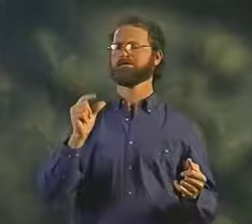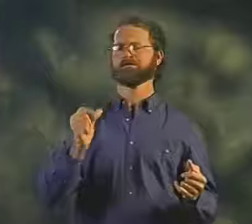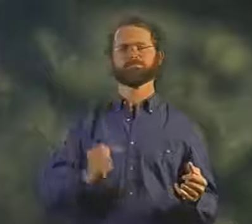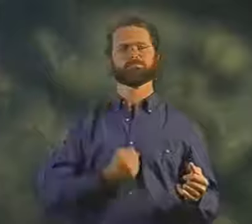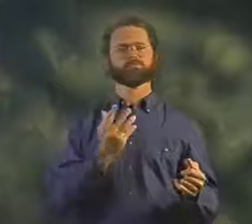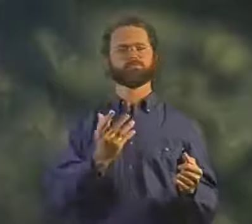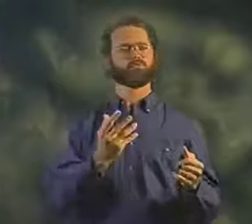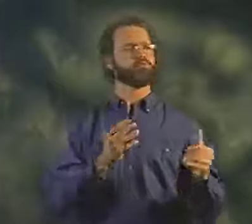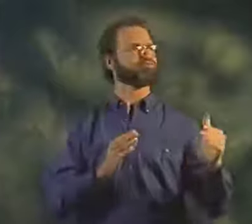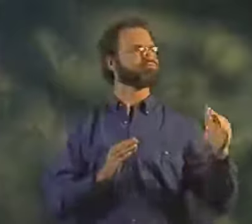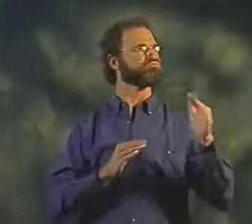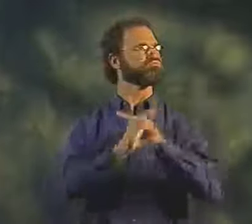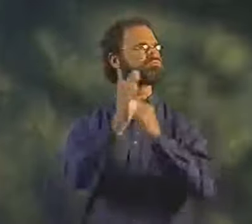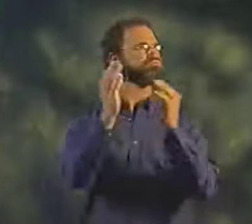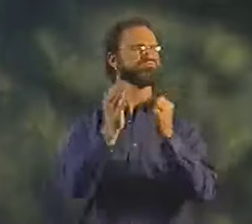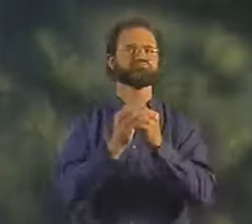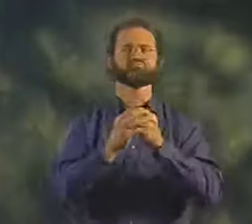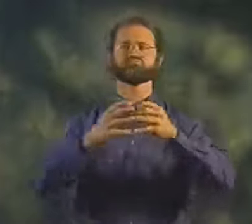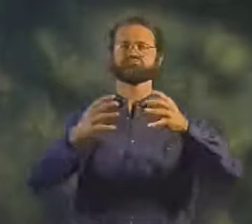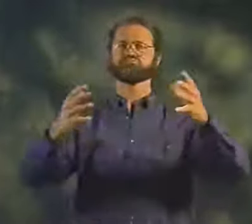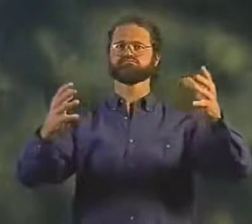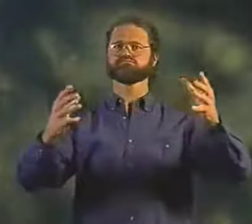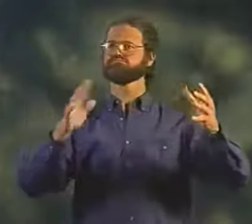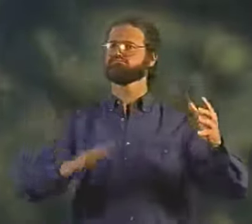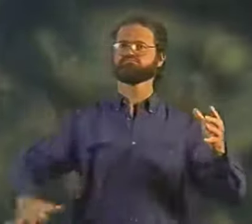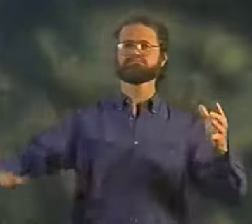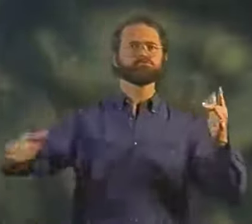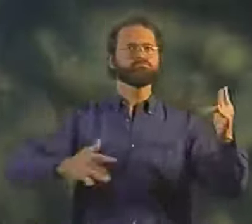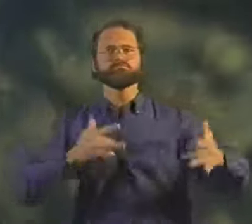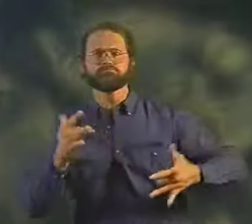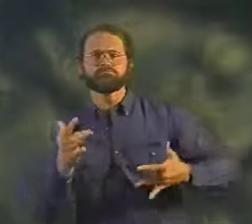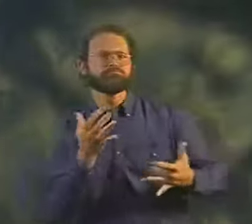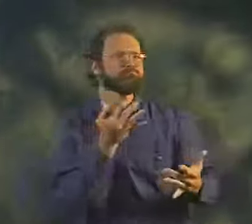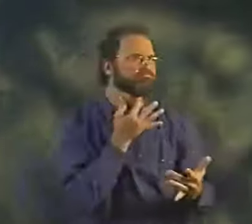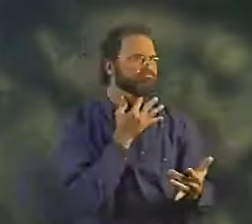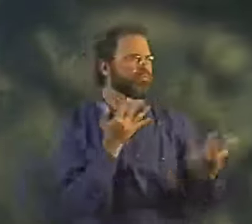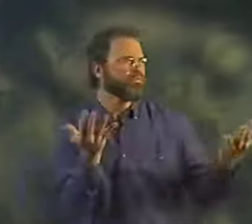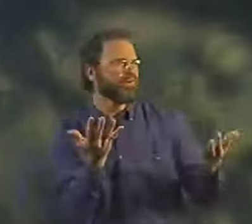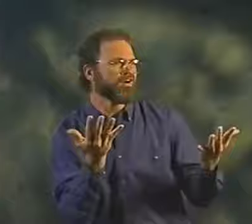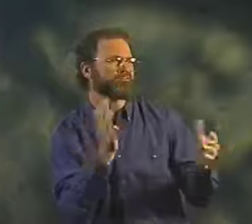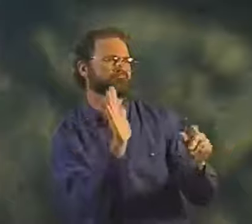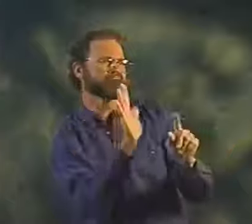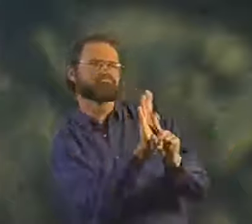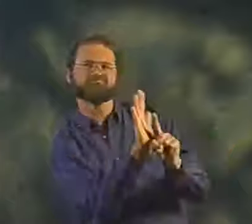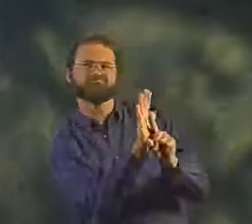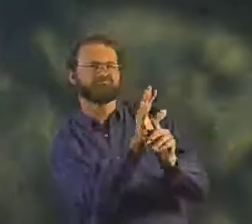In recent years, we've witnessed an exciting surge in interest in the creation of ASL poetry.